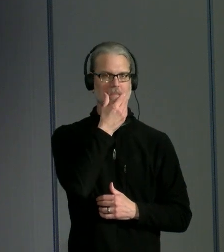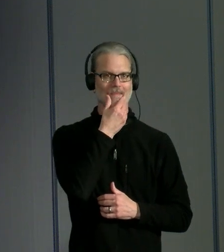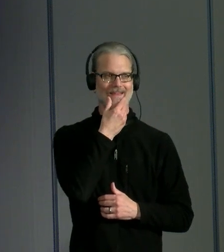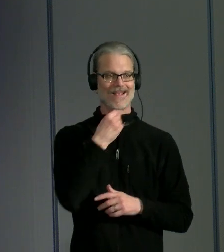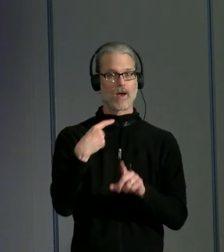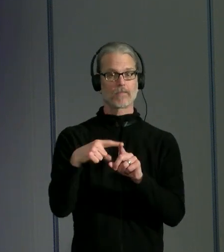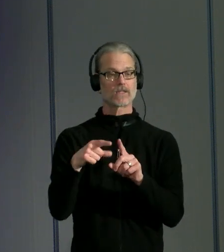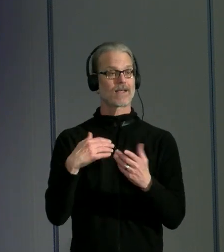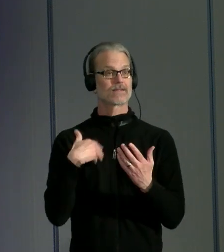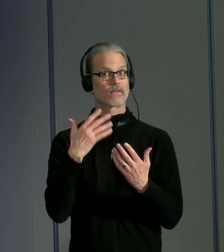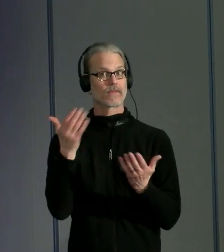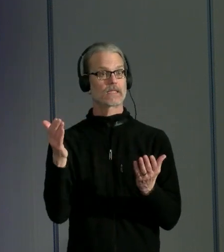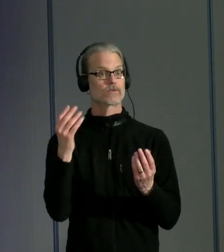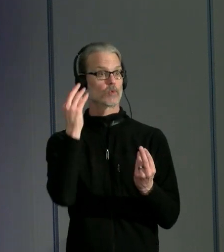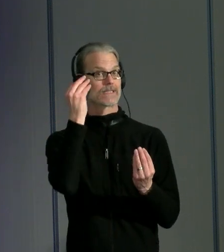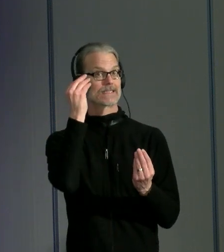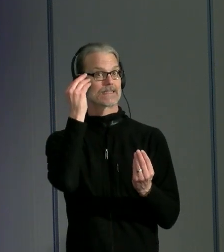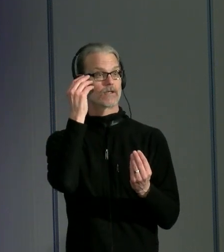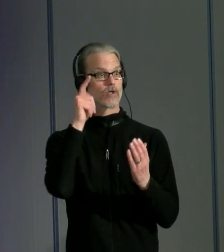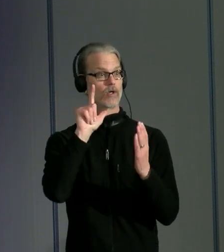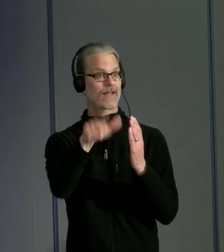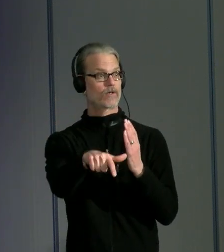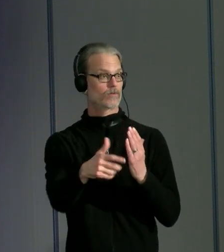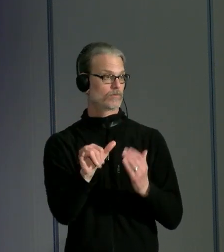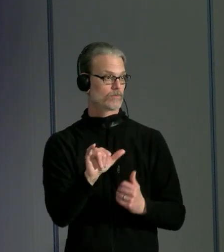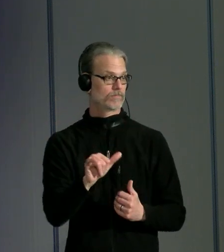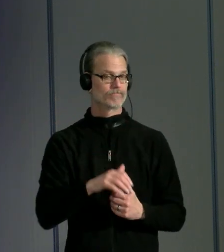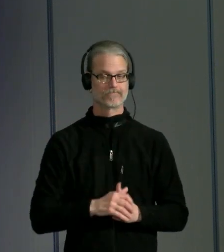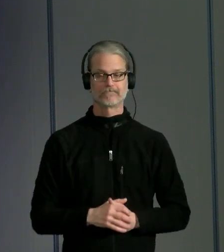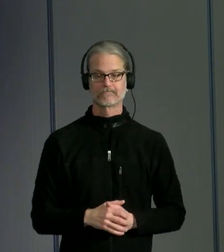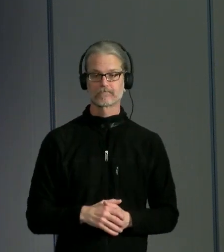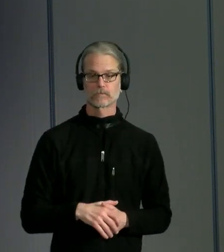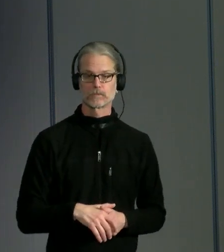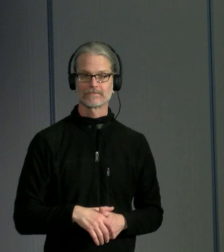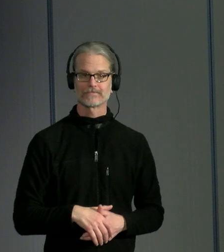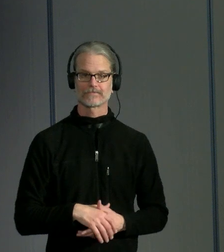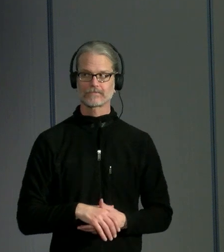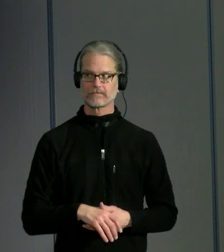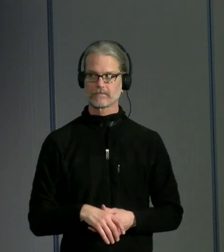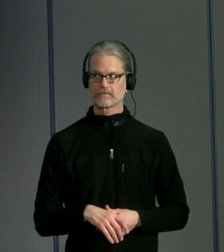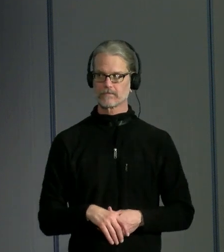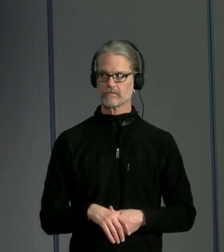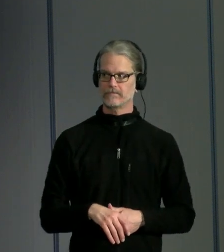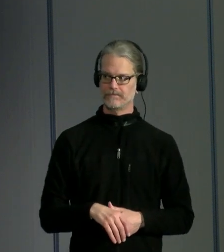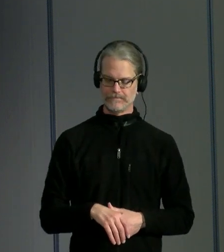for thought and things to consider when working with someone with that said disability.